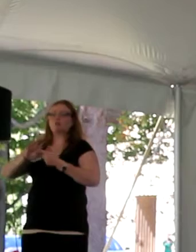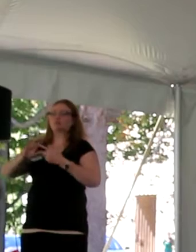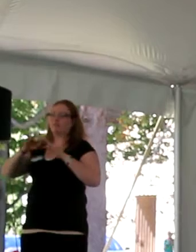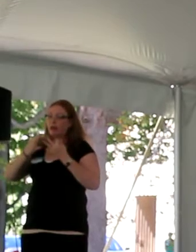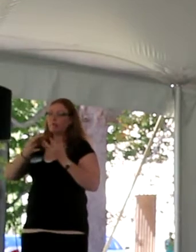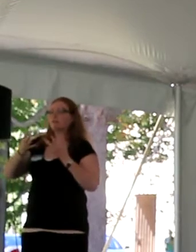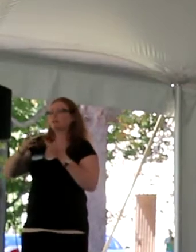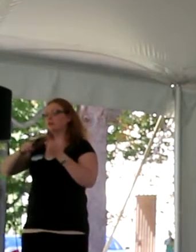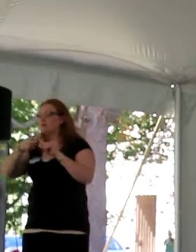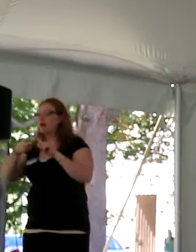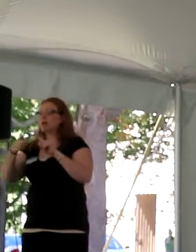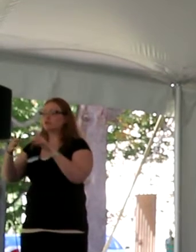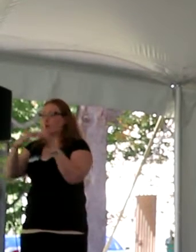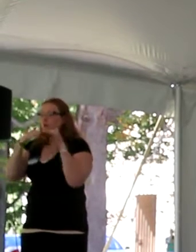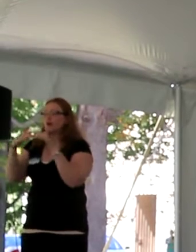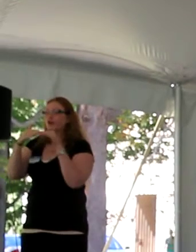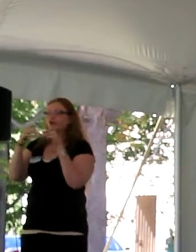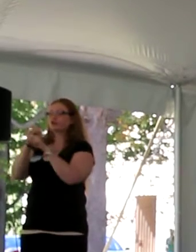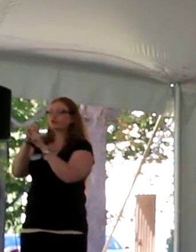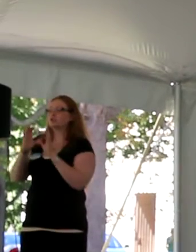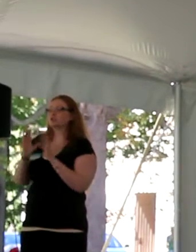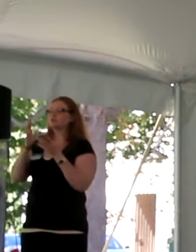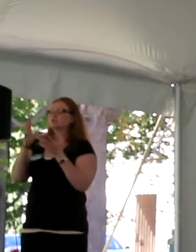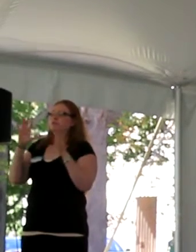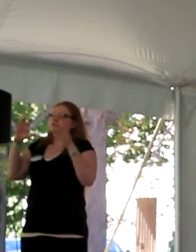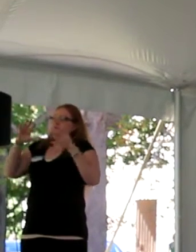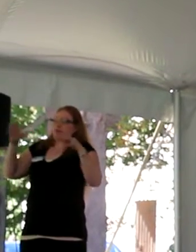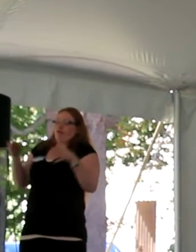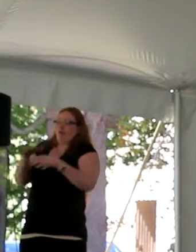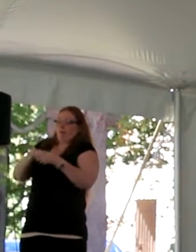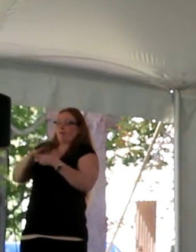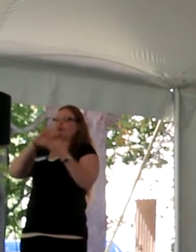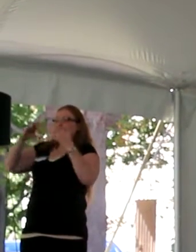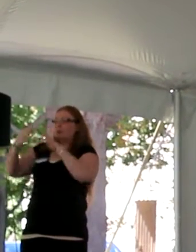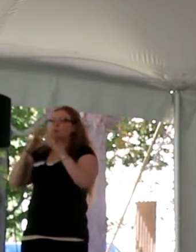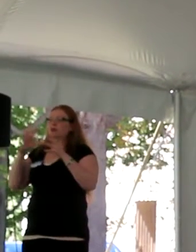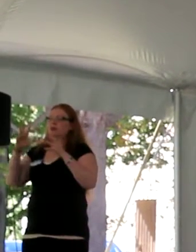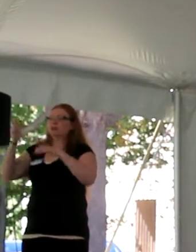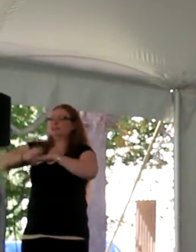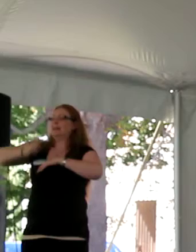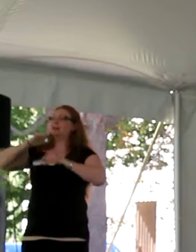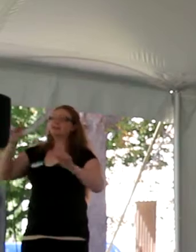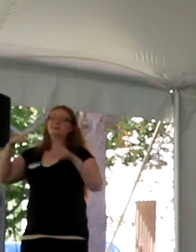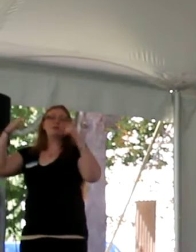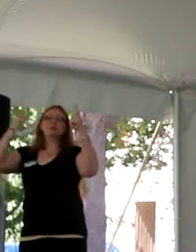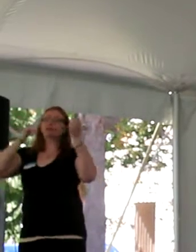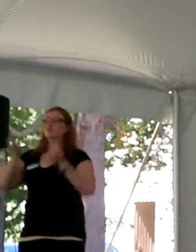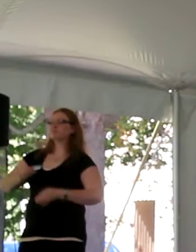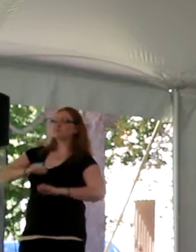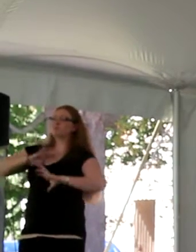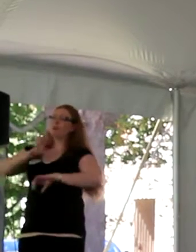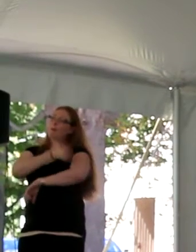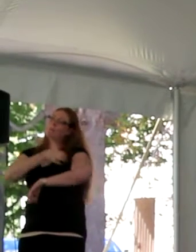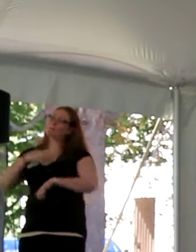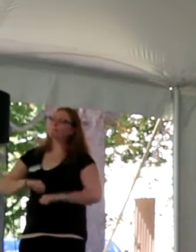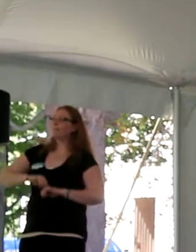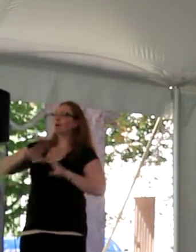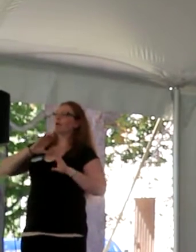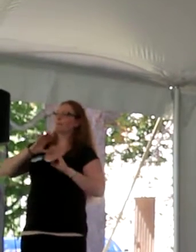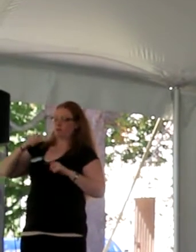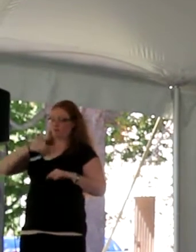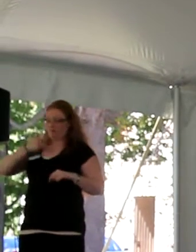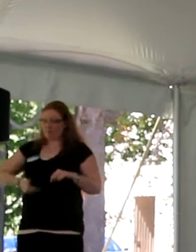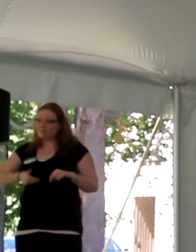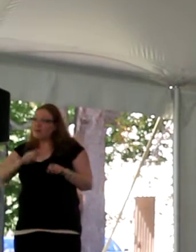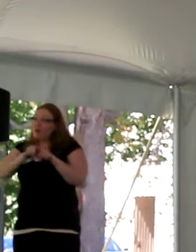friends, their co-workers, the local community for a day of celebration and empowerment. And for me as a mother, this is